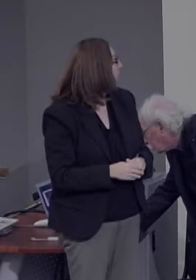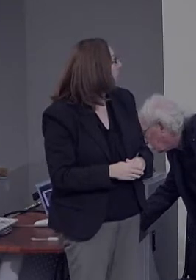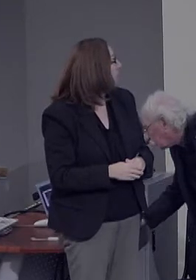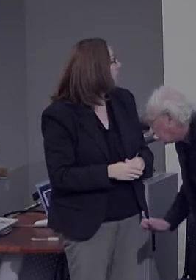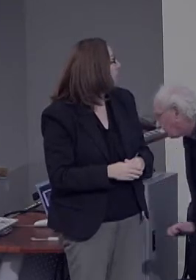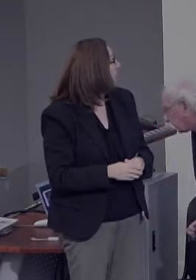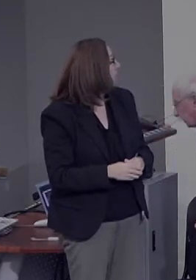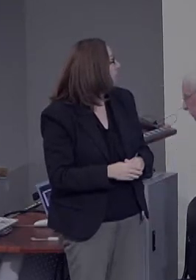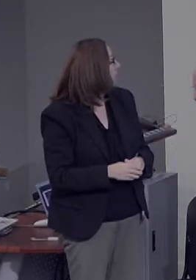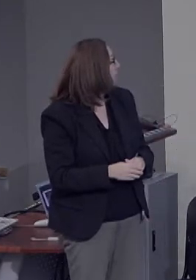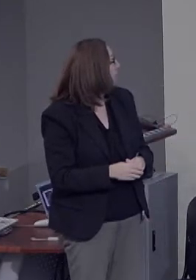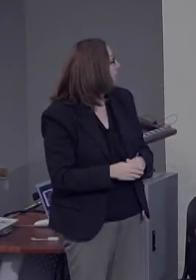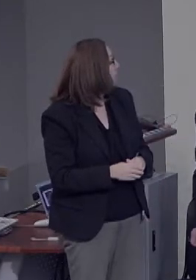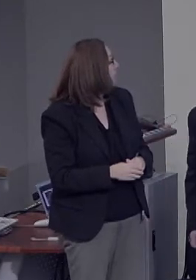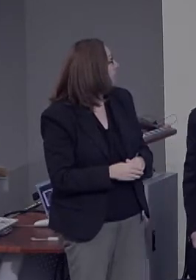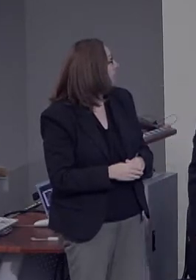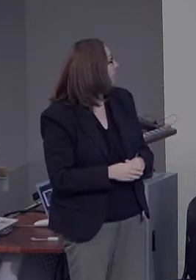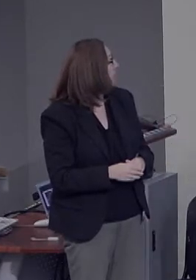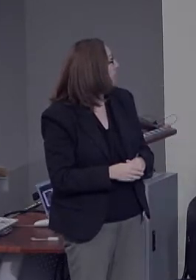And now look again.